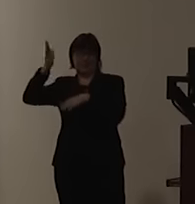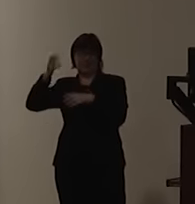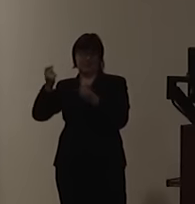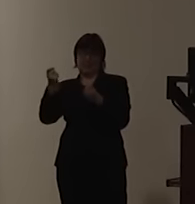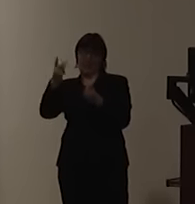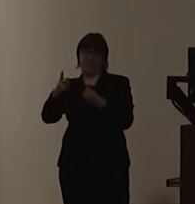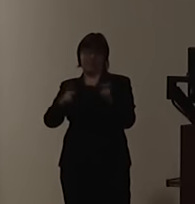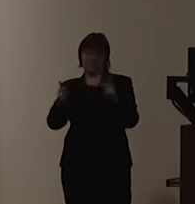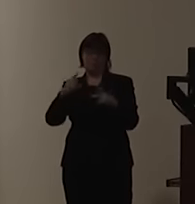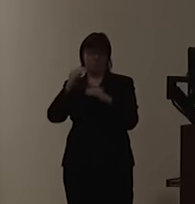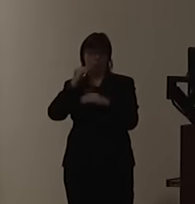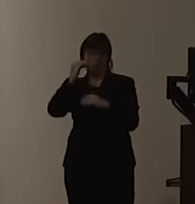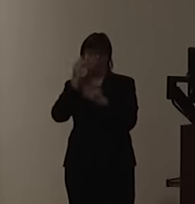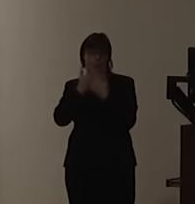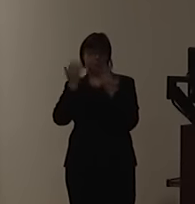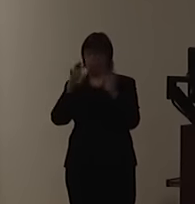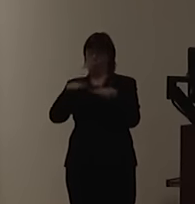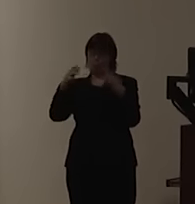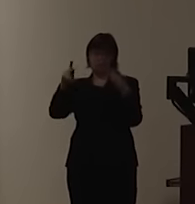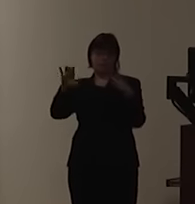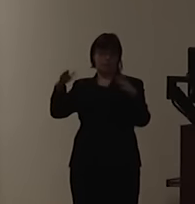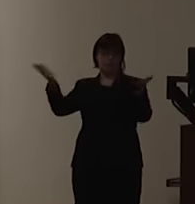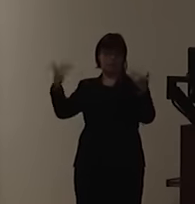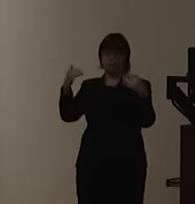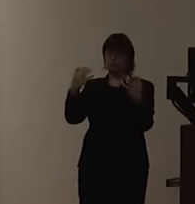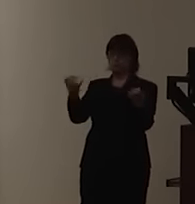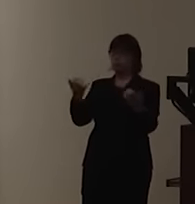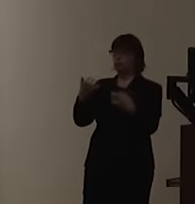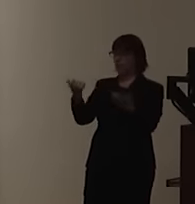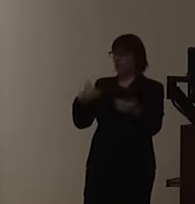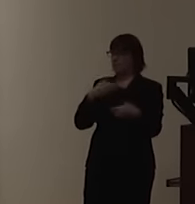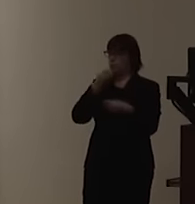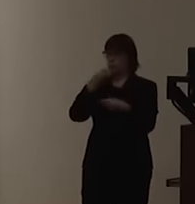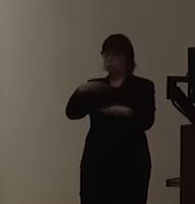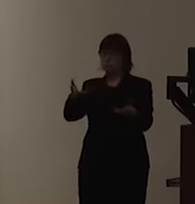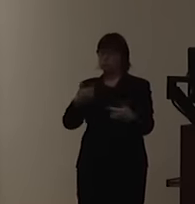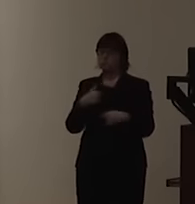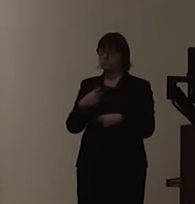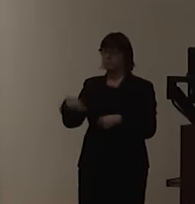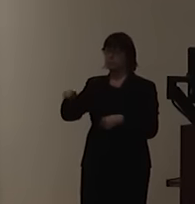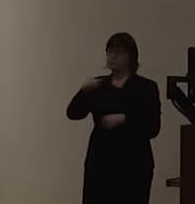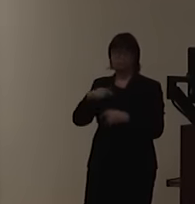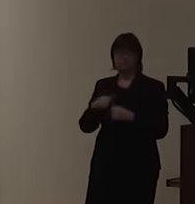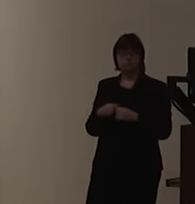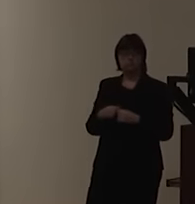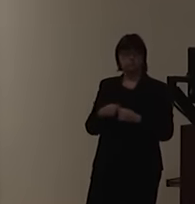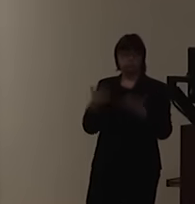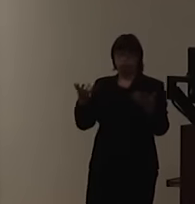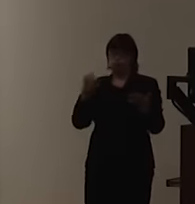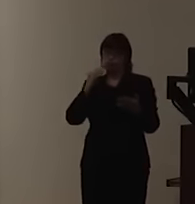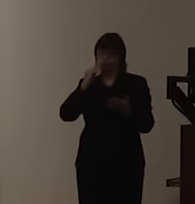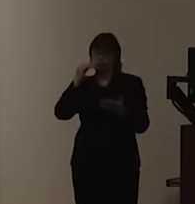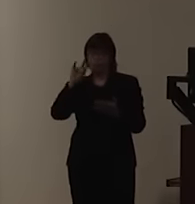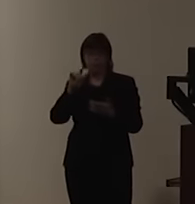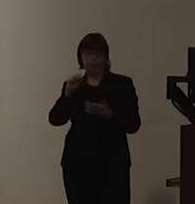homeless. It was open to the public and they served food. I was actually rather proud.